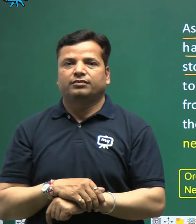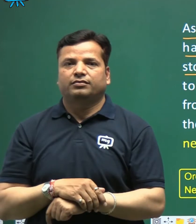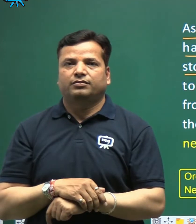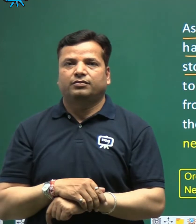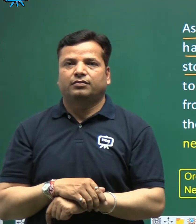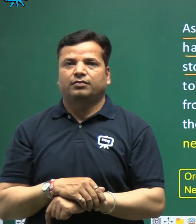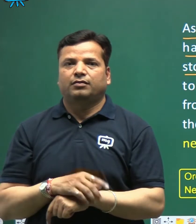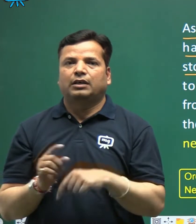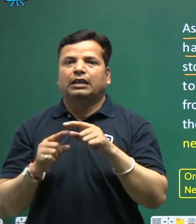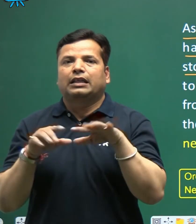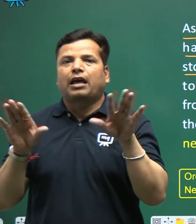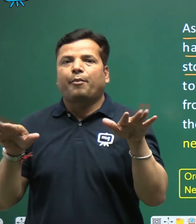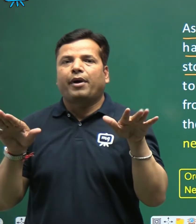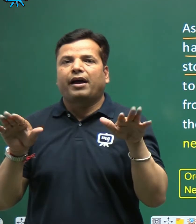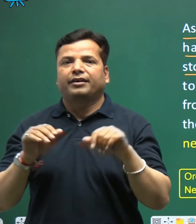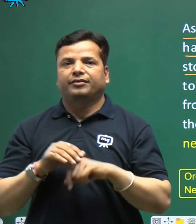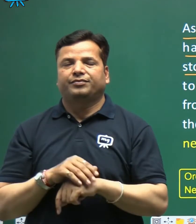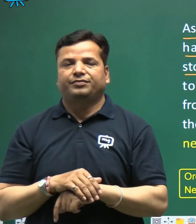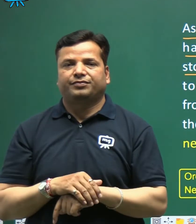the bird